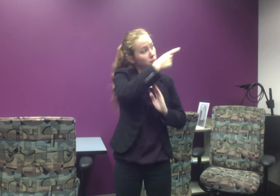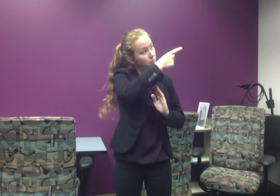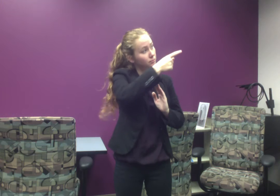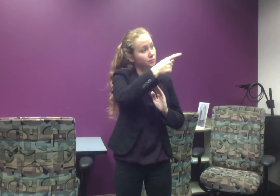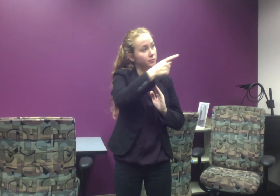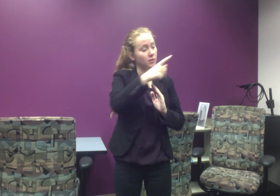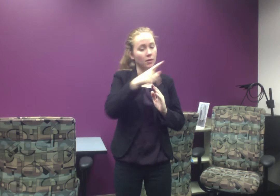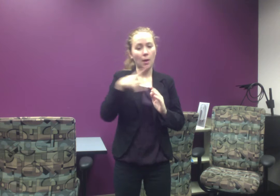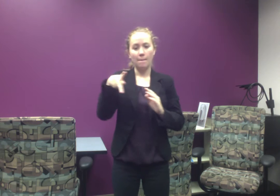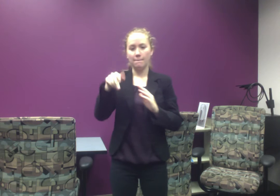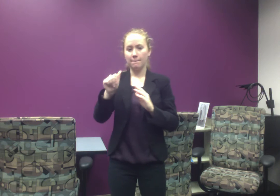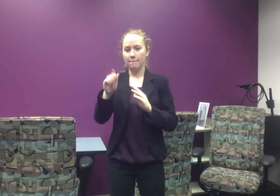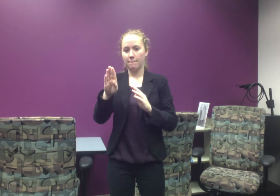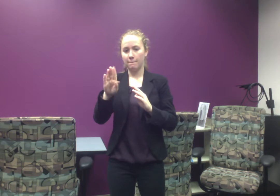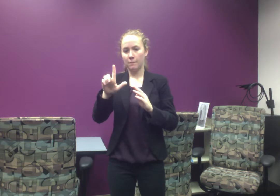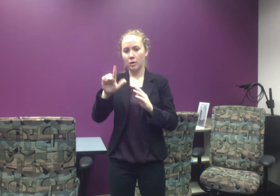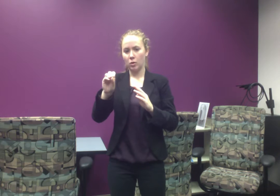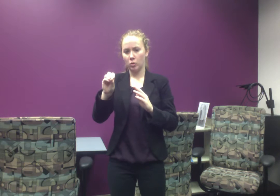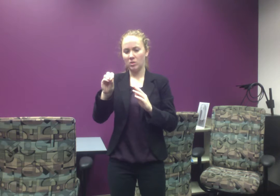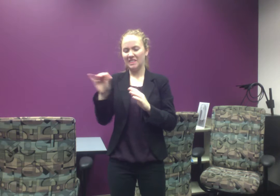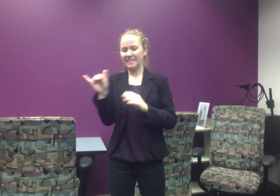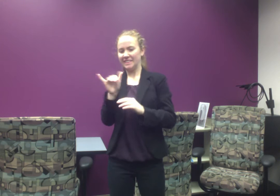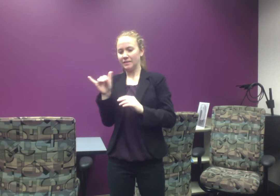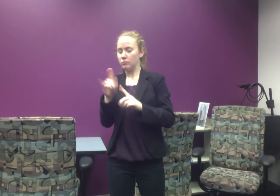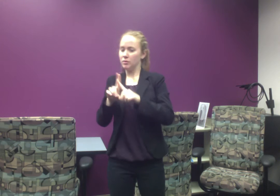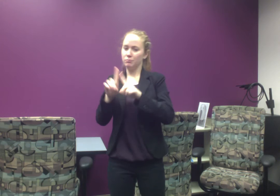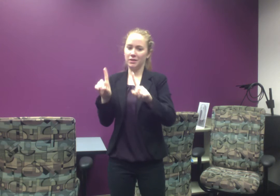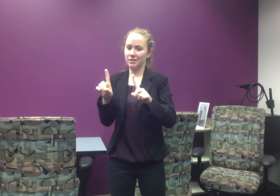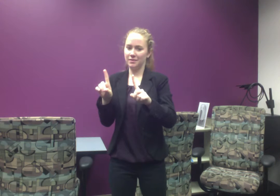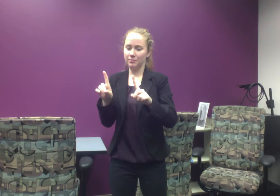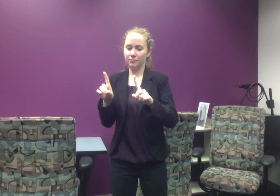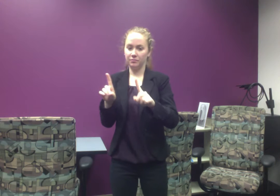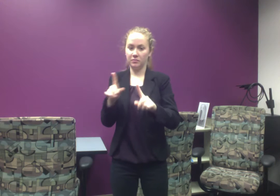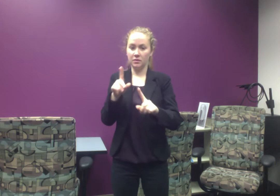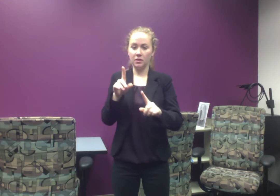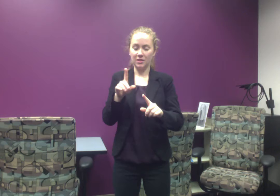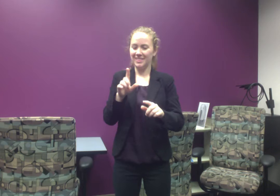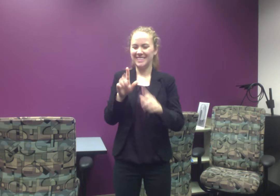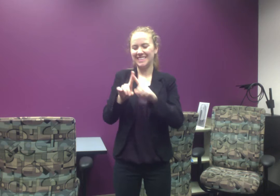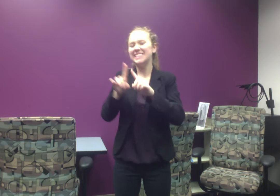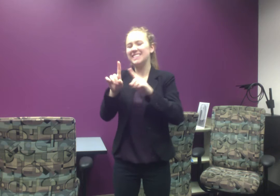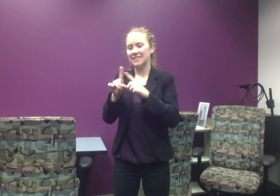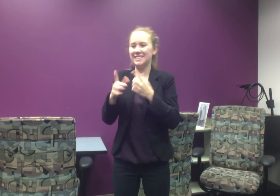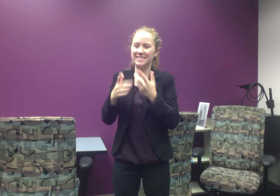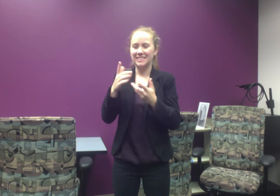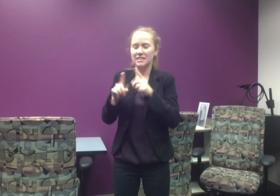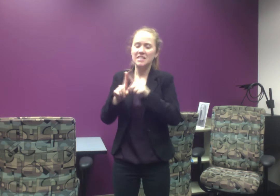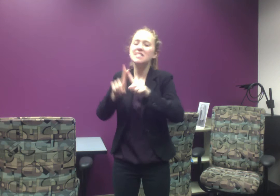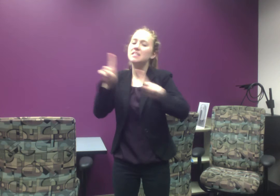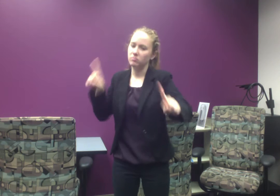painted as big as the screen up there. Okay? She was enlarging. She was